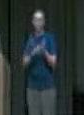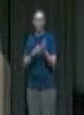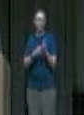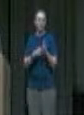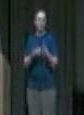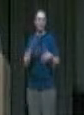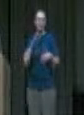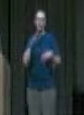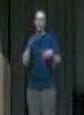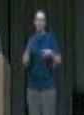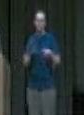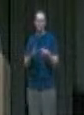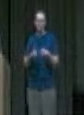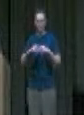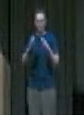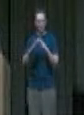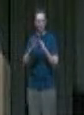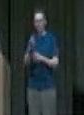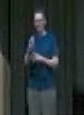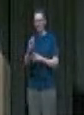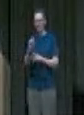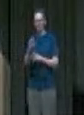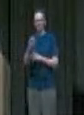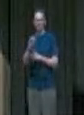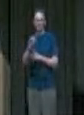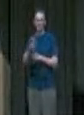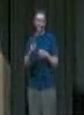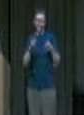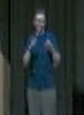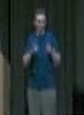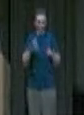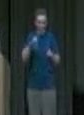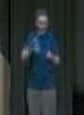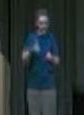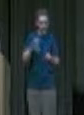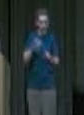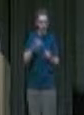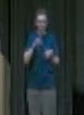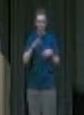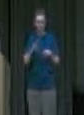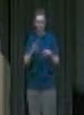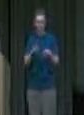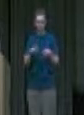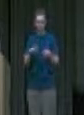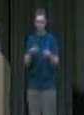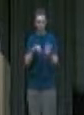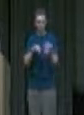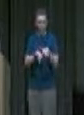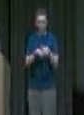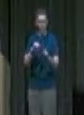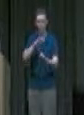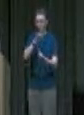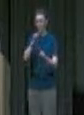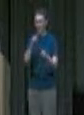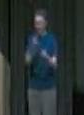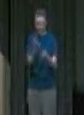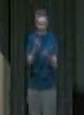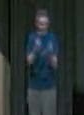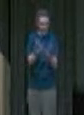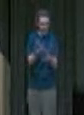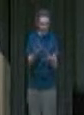restoration, what needs to happen to the river, if anything, once the dam is down and once the water level's